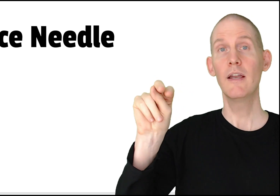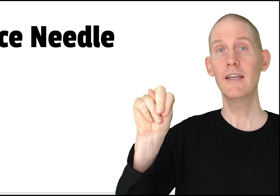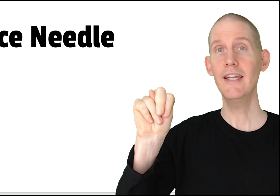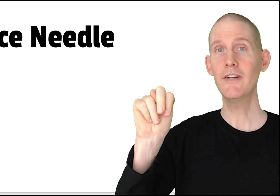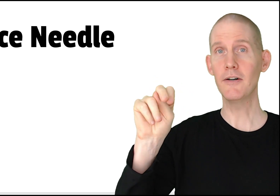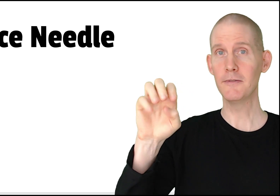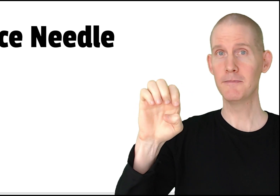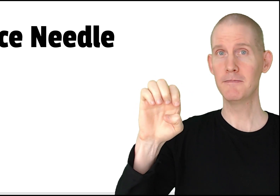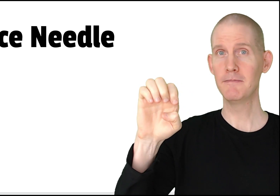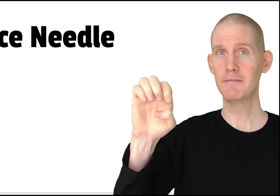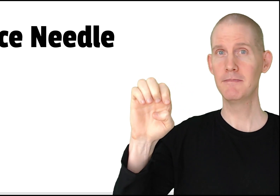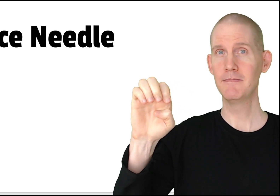needle.